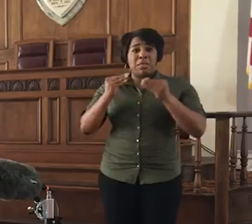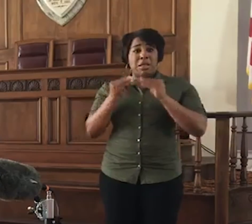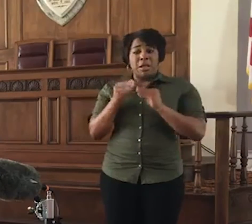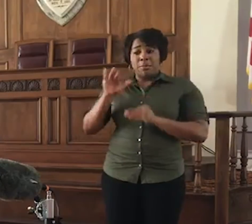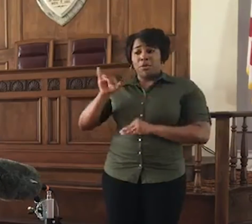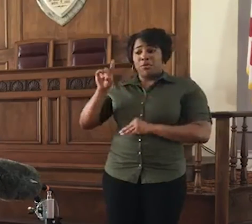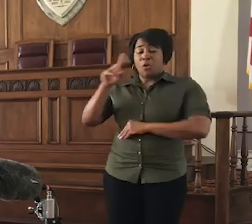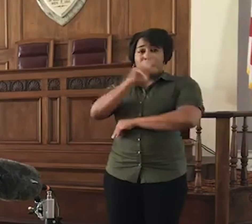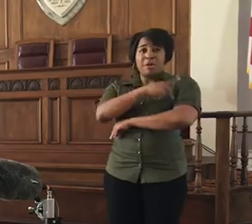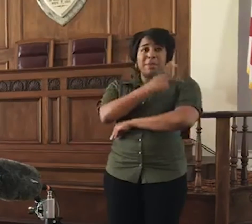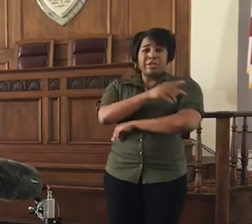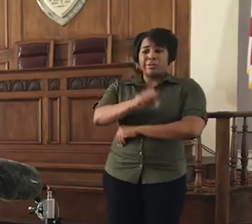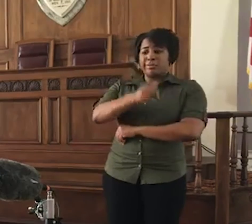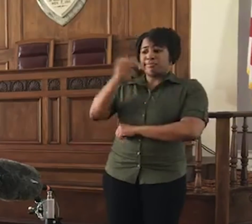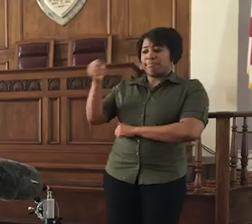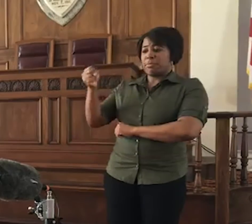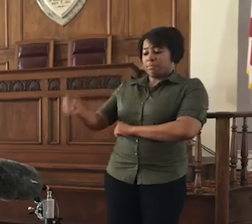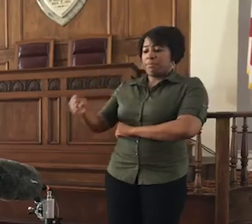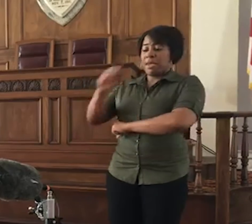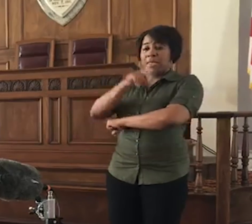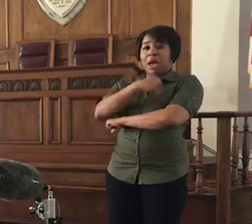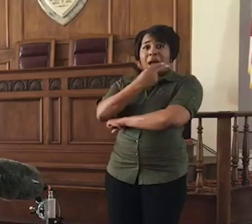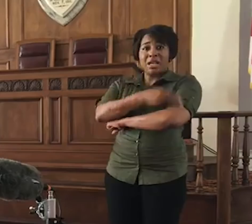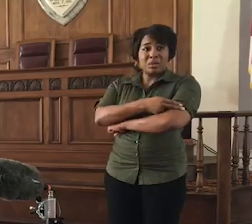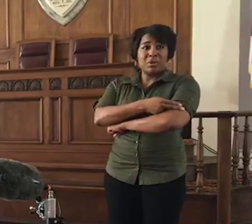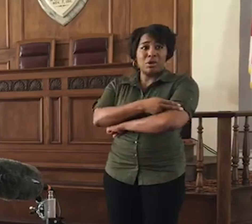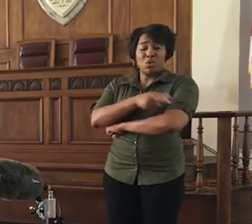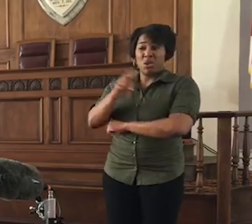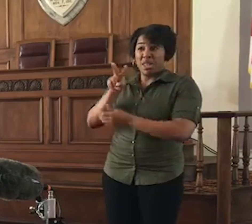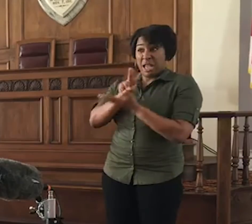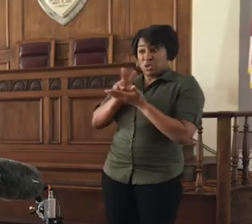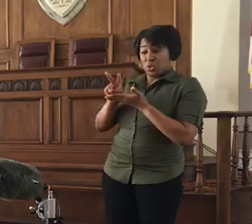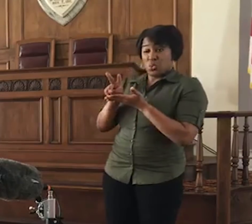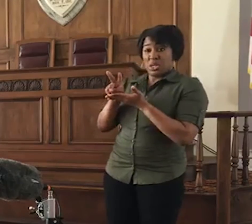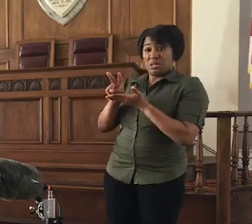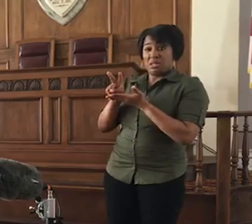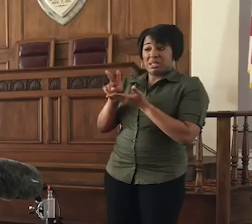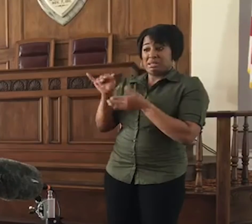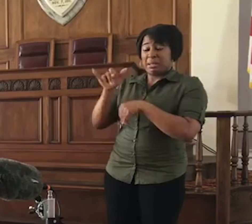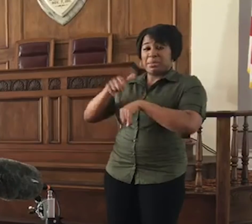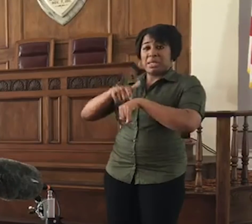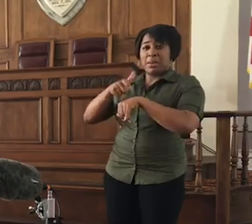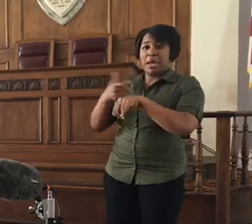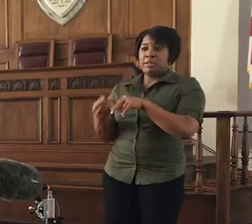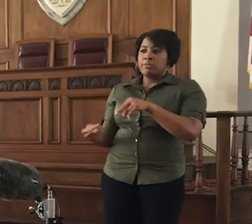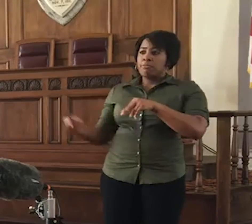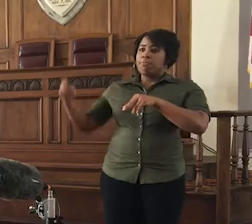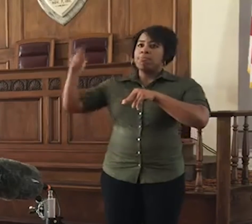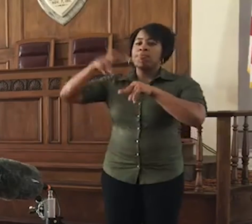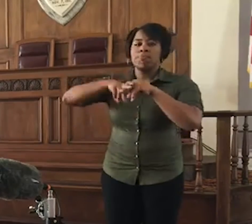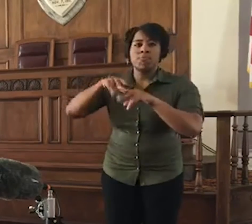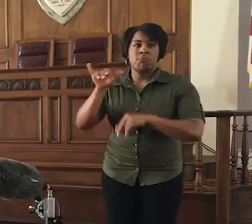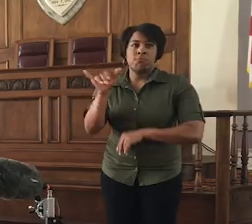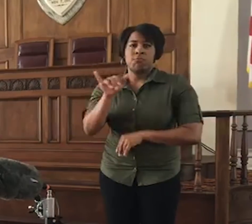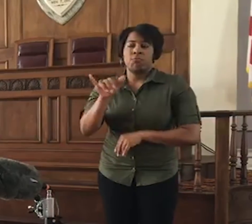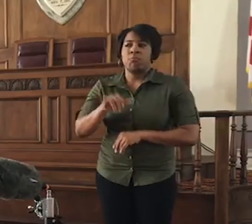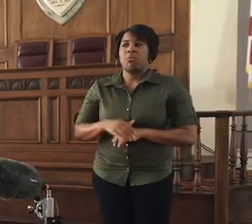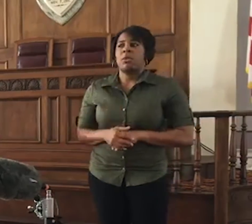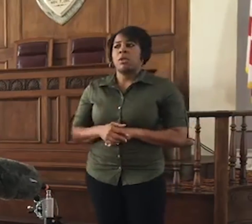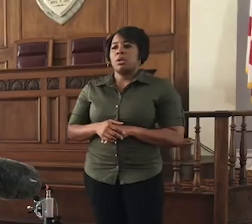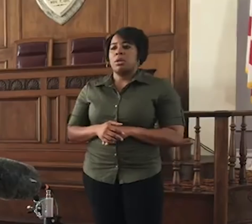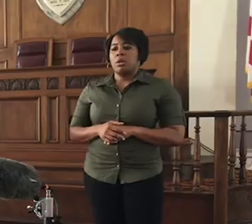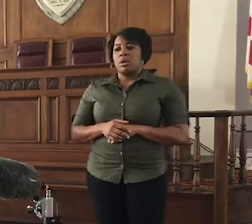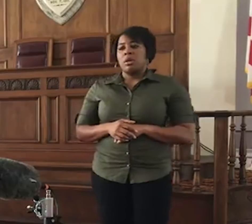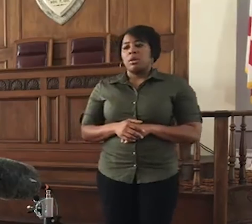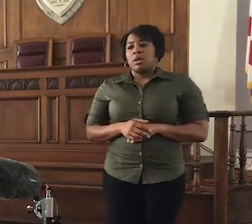patients hospitalized during the same time period has increased significantly. 9 of